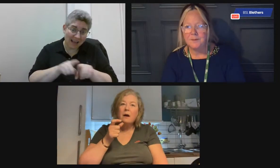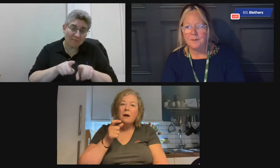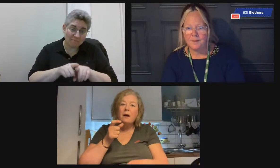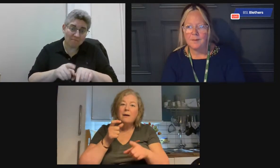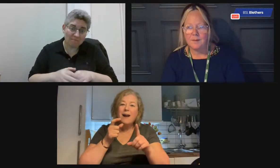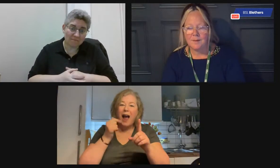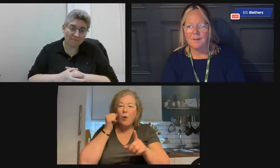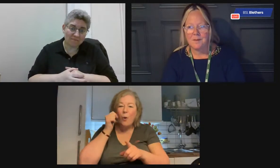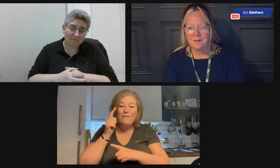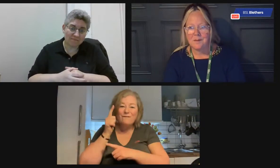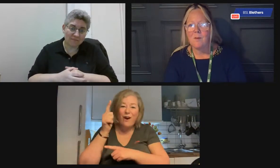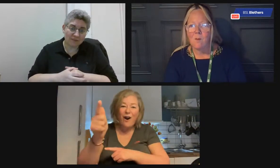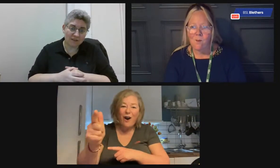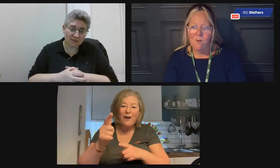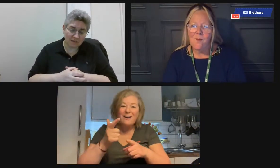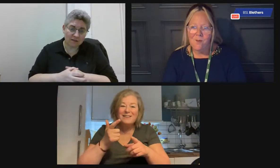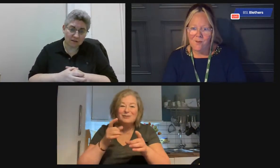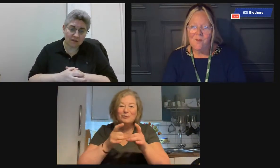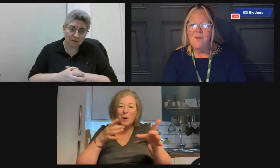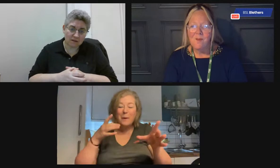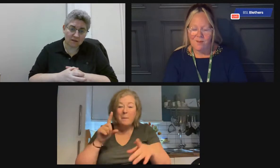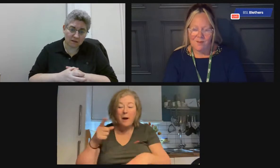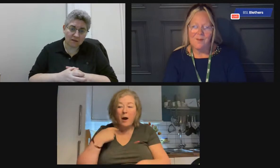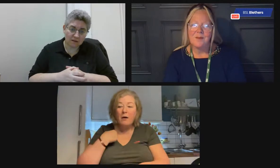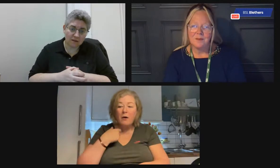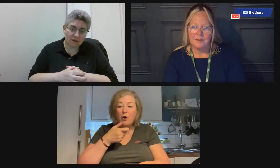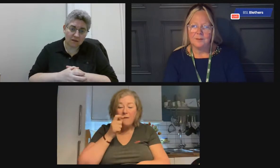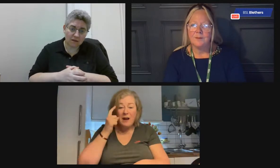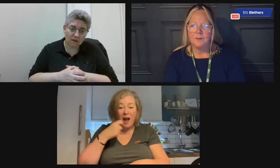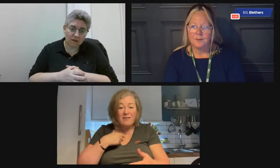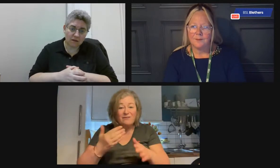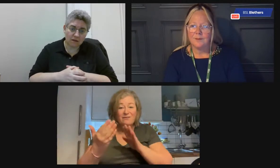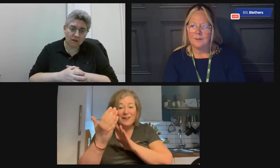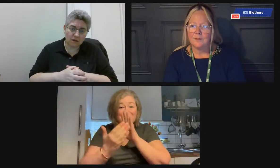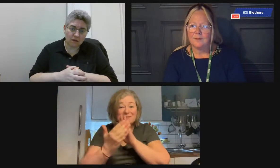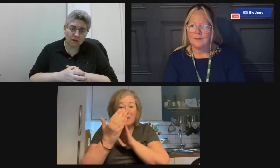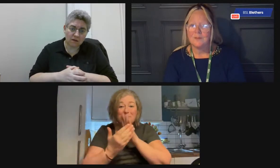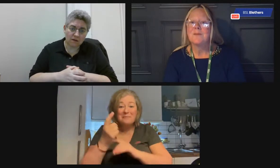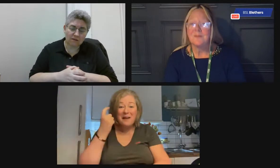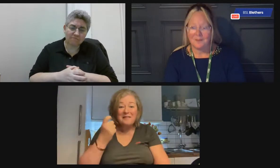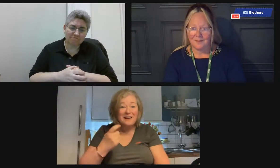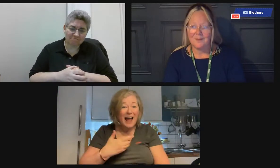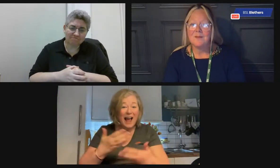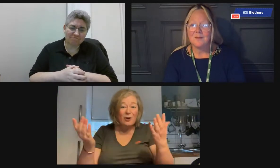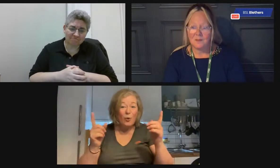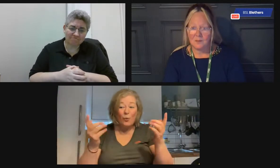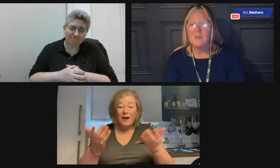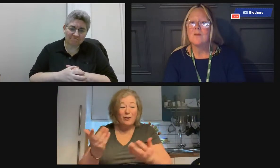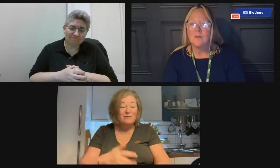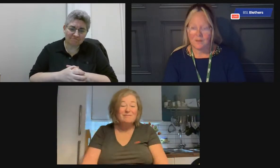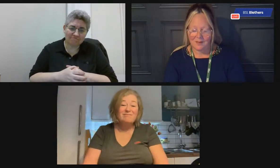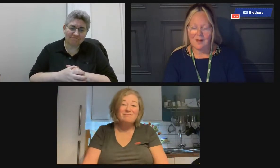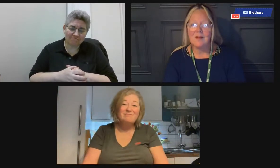It's like having a coffee. And I know it's far going to Nottingham, but